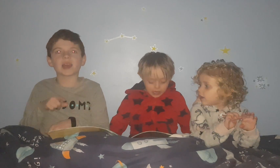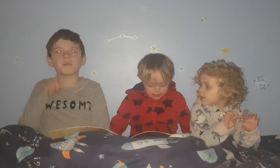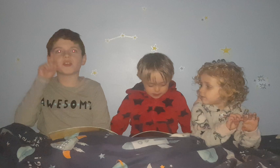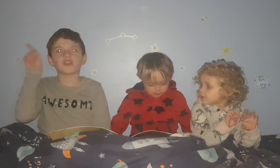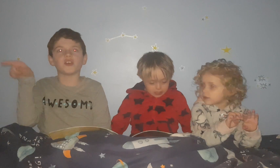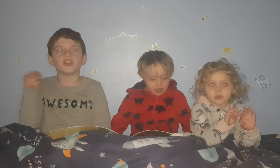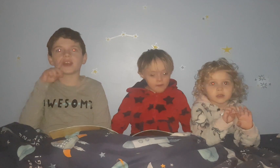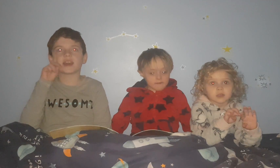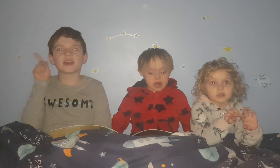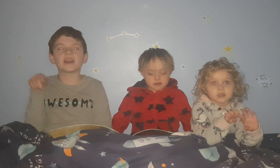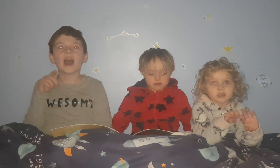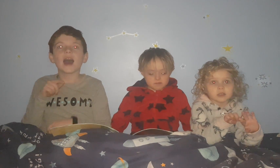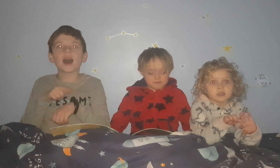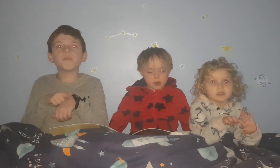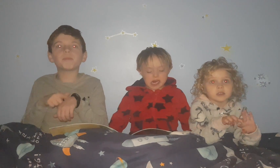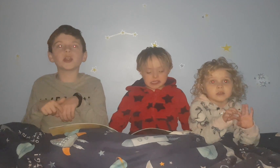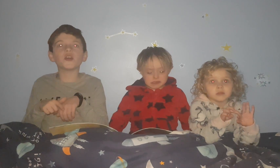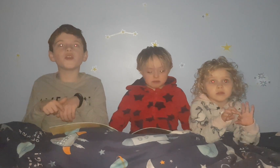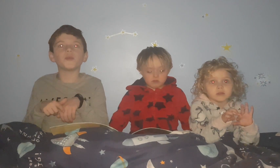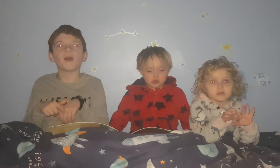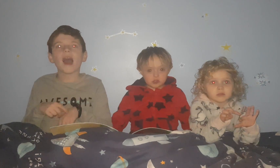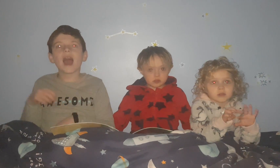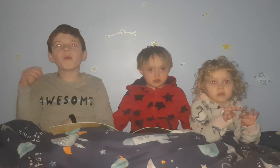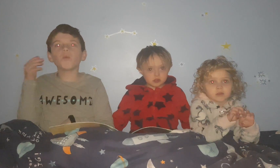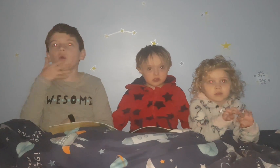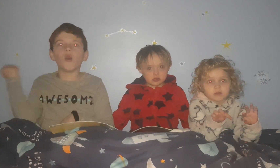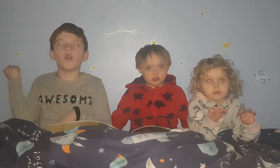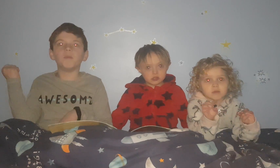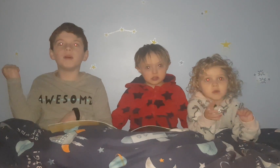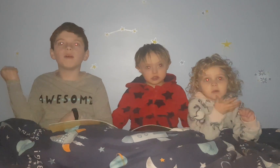Sometimes sunny and blue and warm,